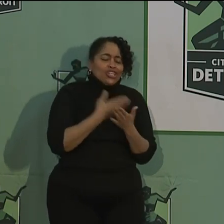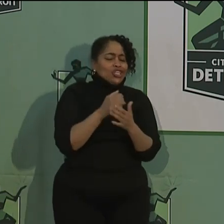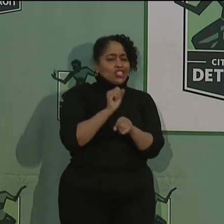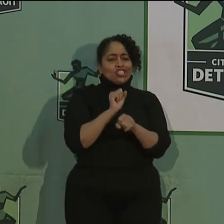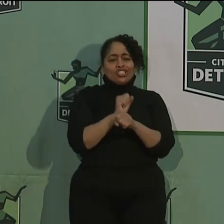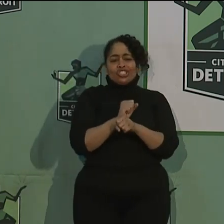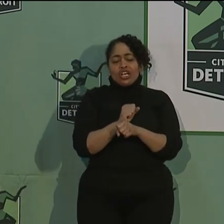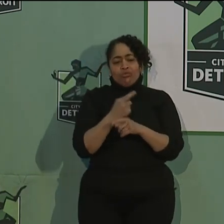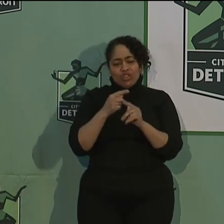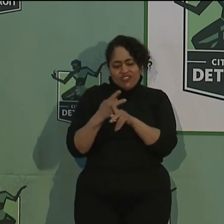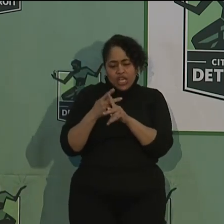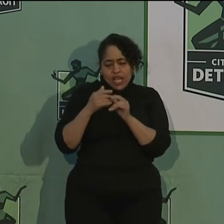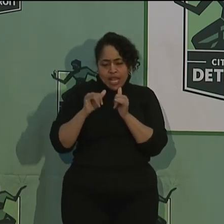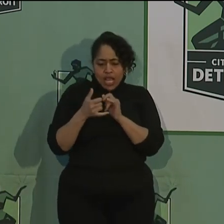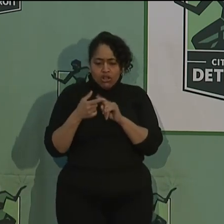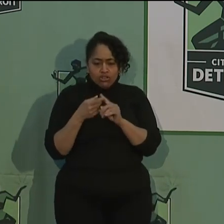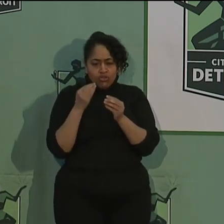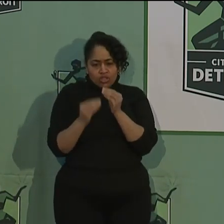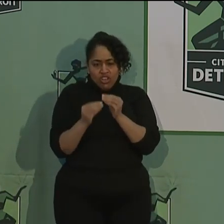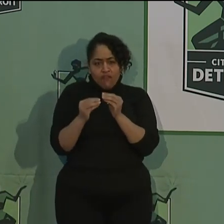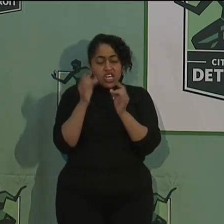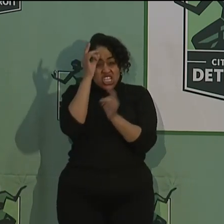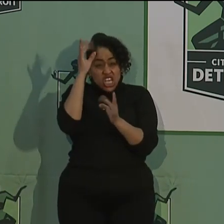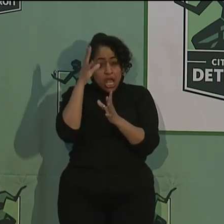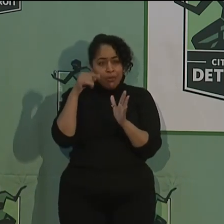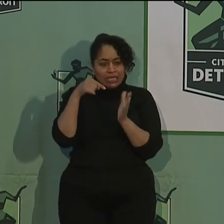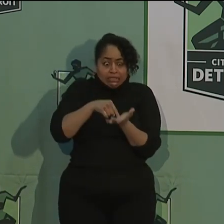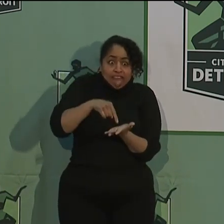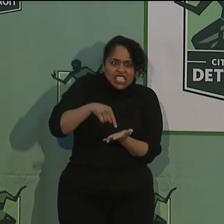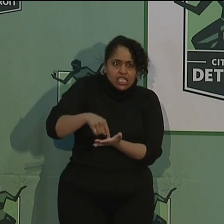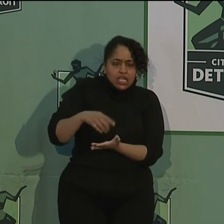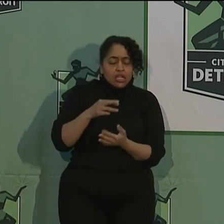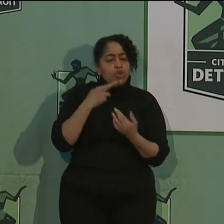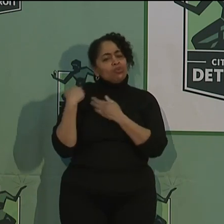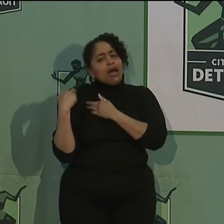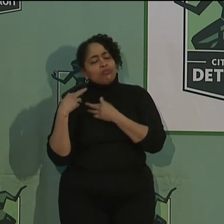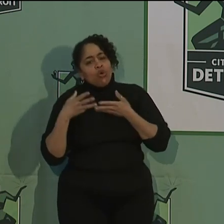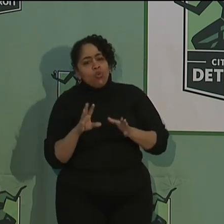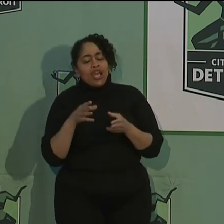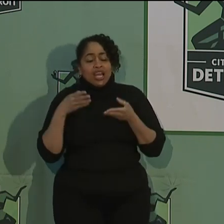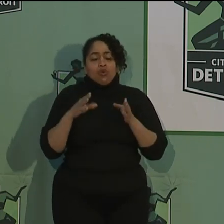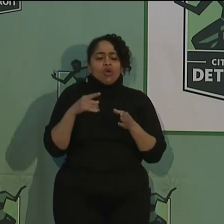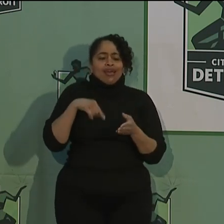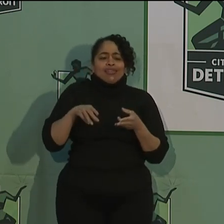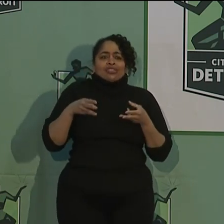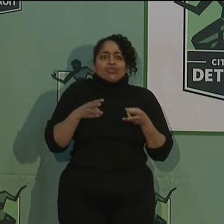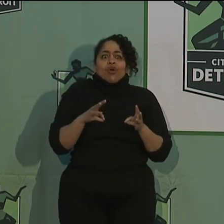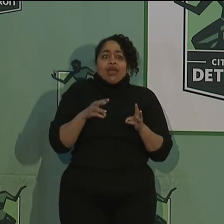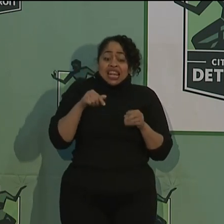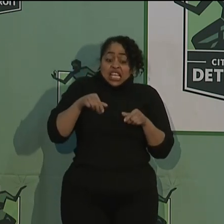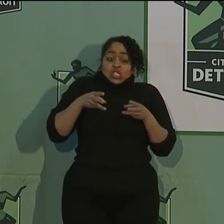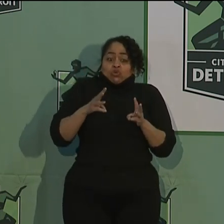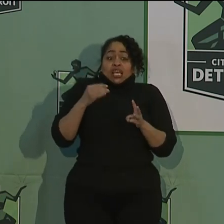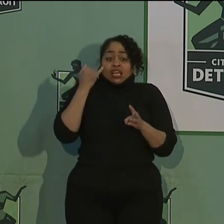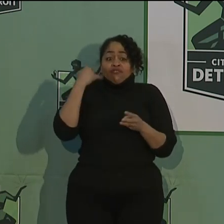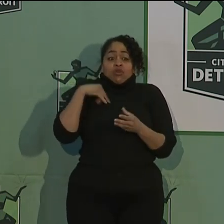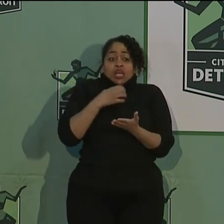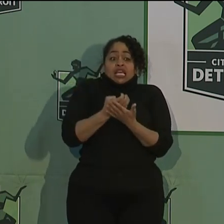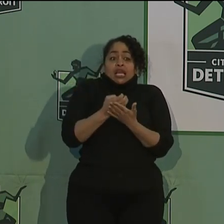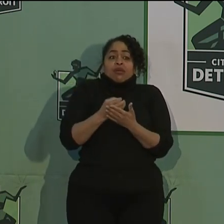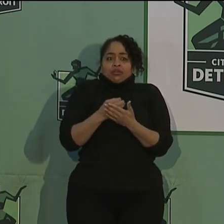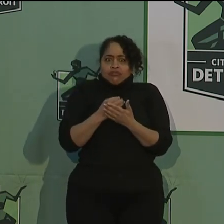terrible deficit in a responsible way and in a way that leaves us in a position that if, in fact, this economy does